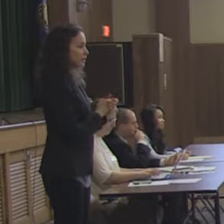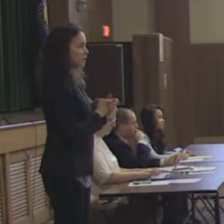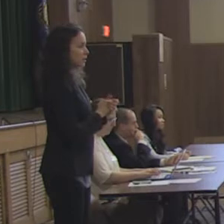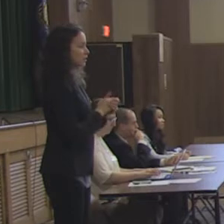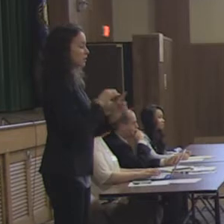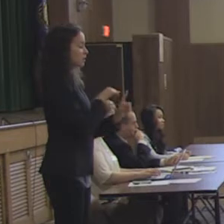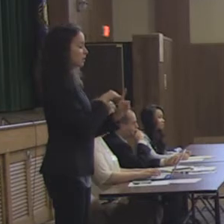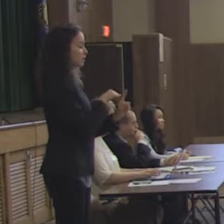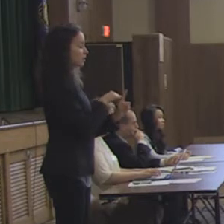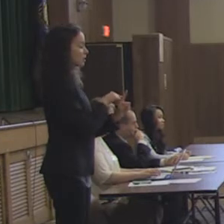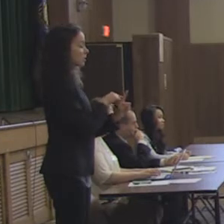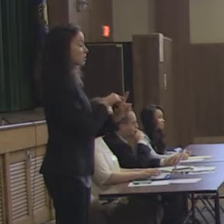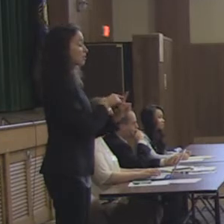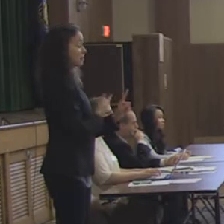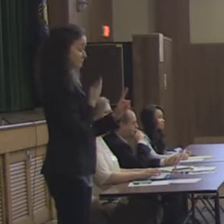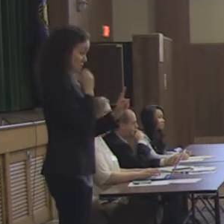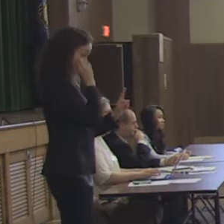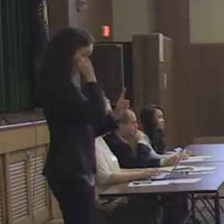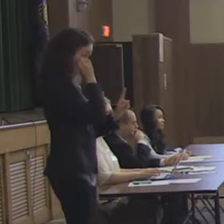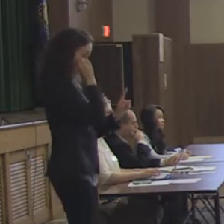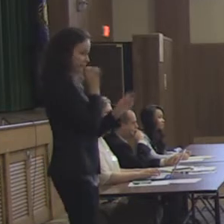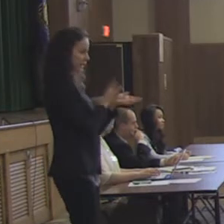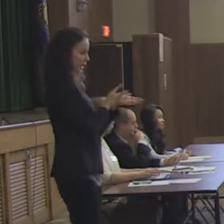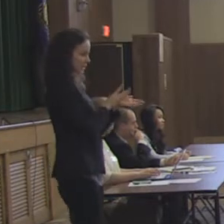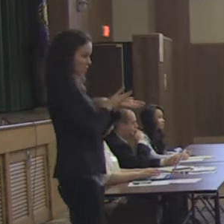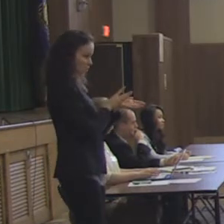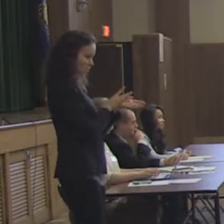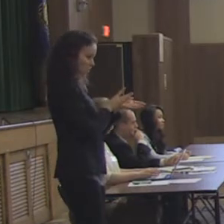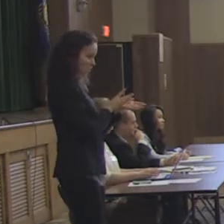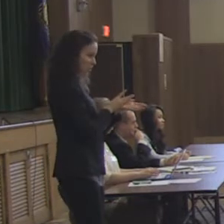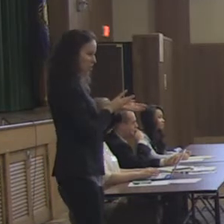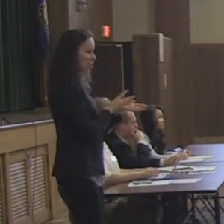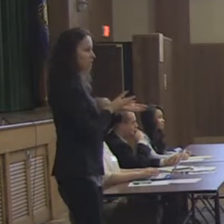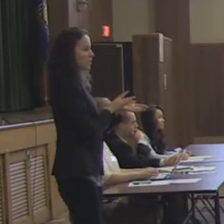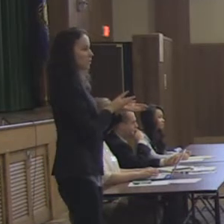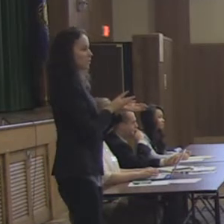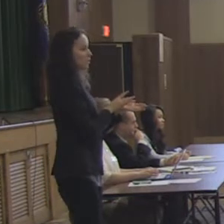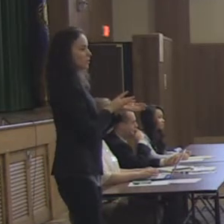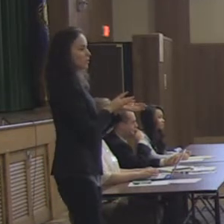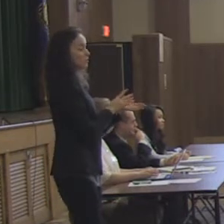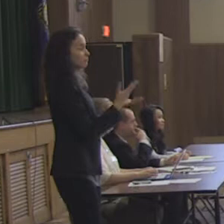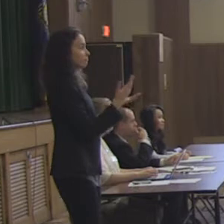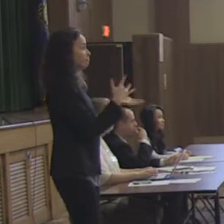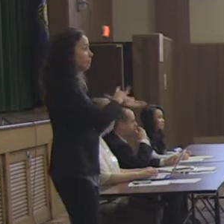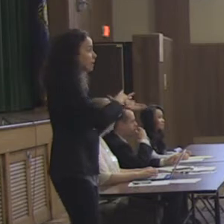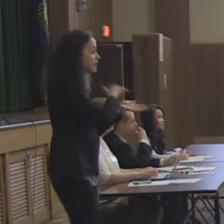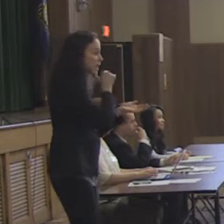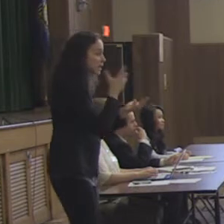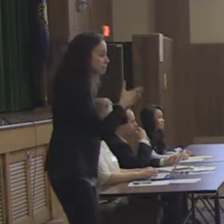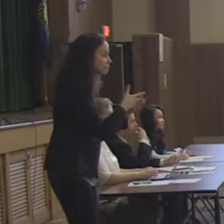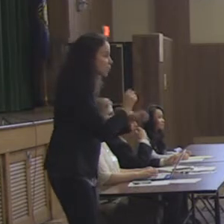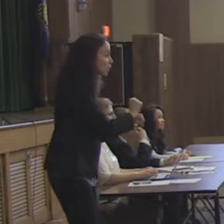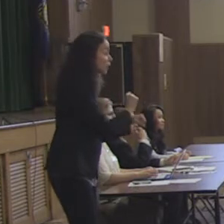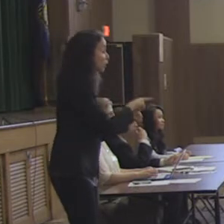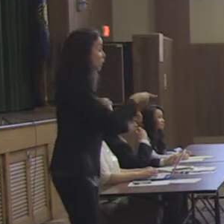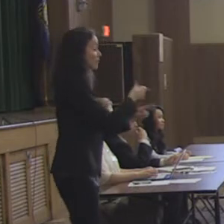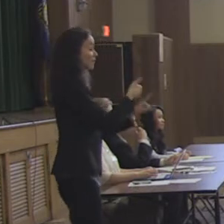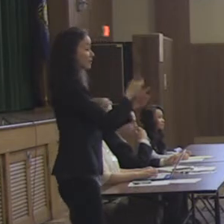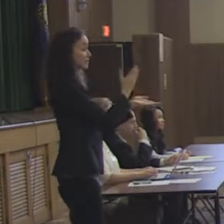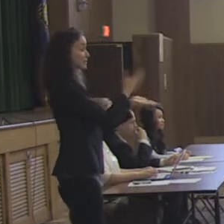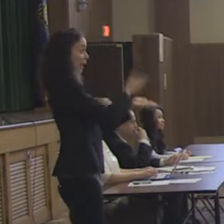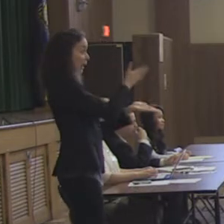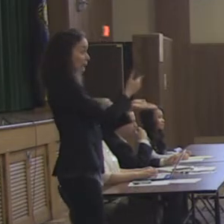their homes because, you know, either their medicine wasn't working, maybe they stopped taking it for some reason,